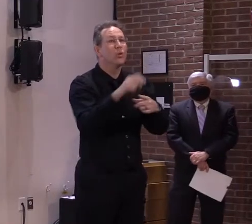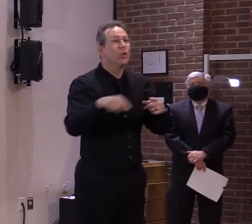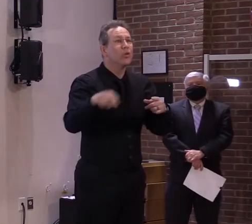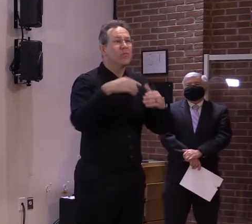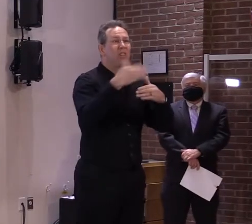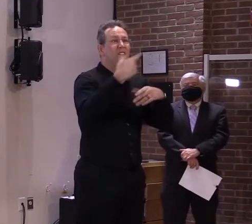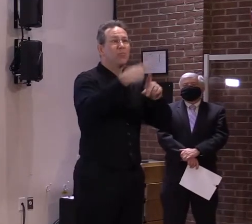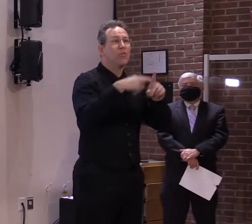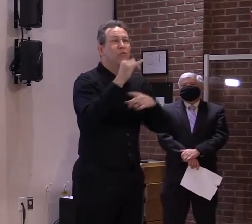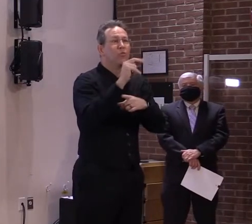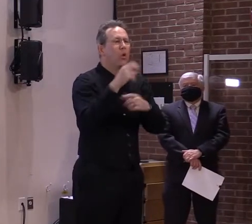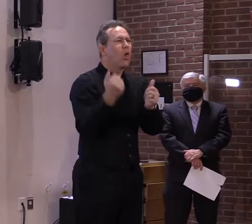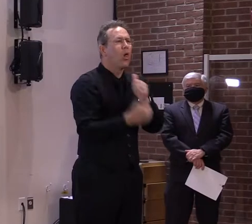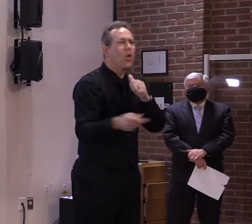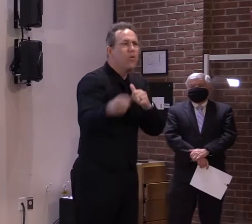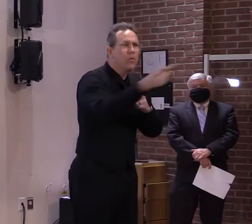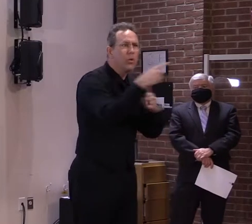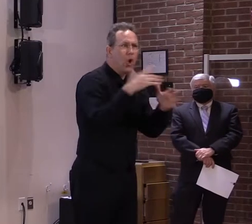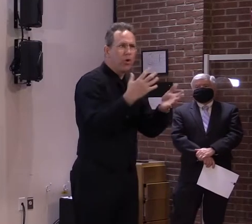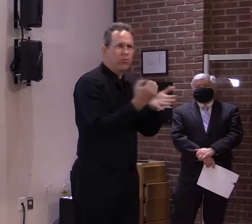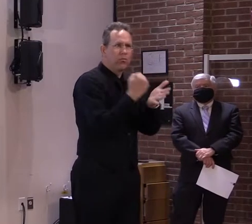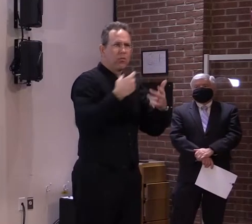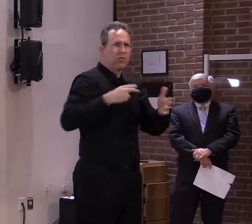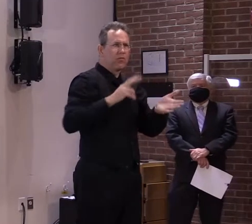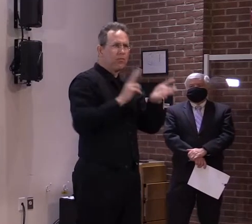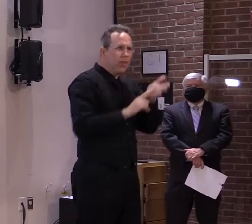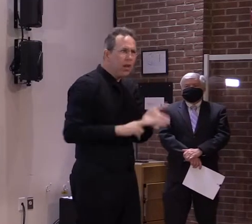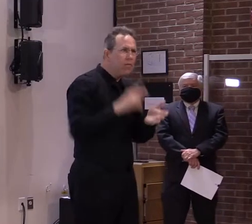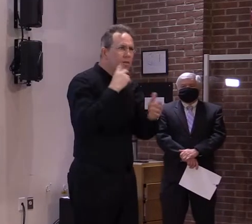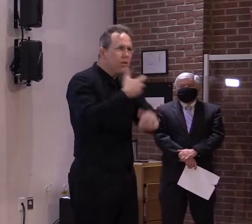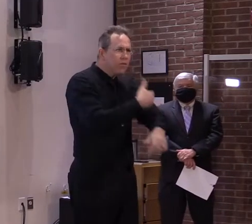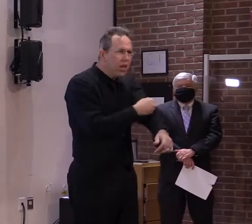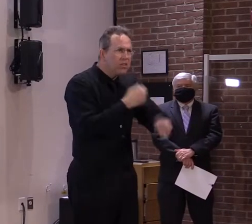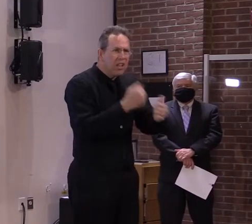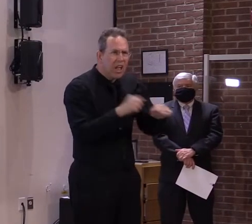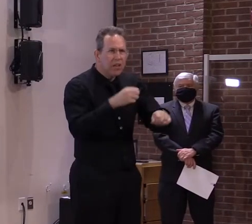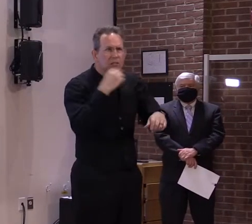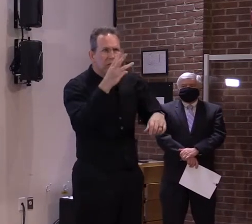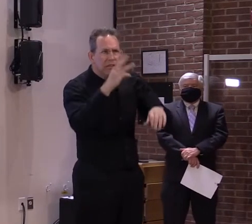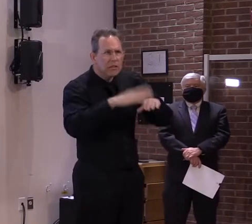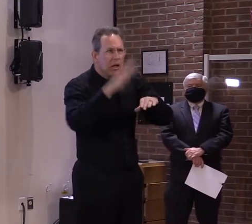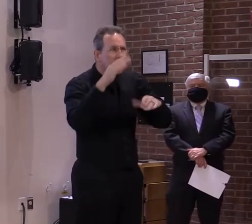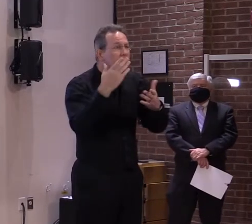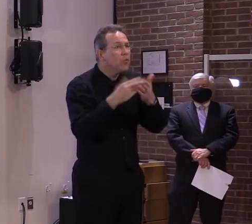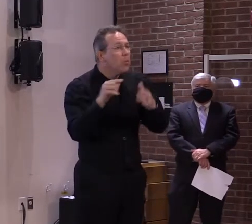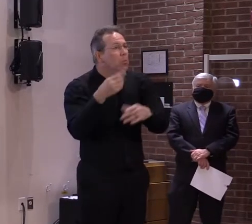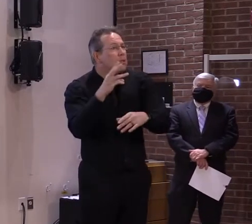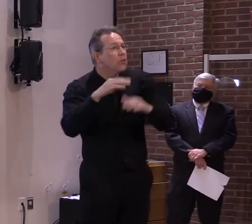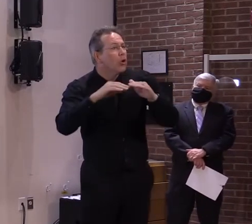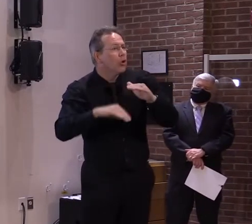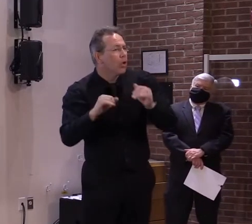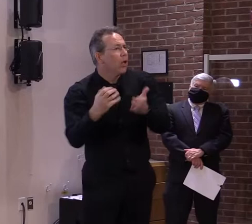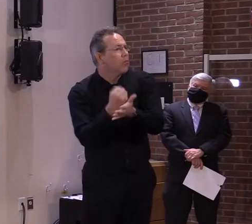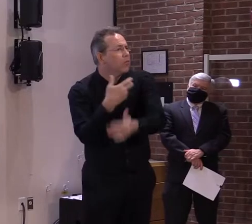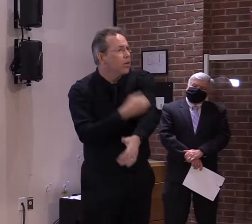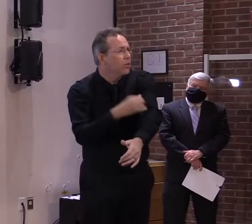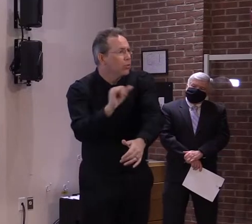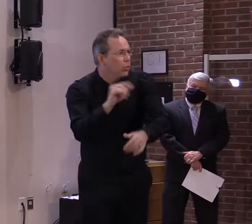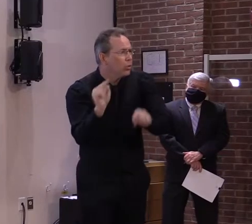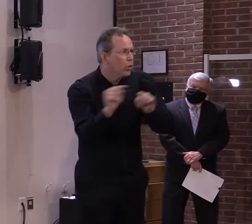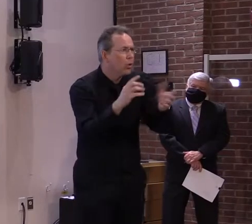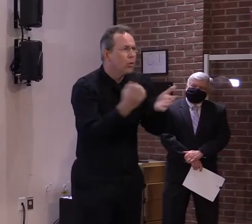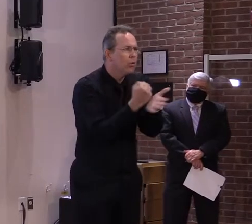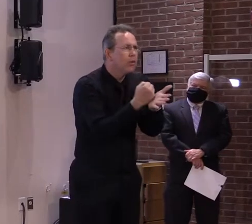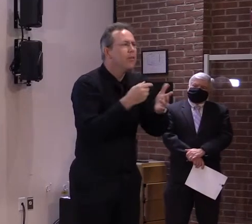up to get vaccinated, it will be safe to allow for travel without any testing or quarantine